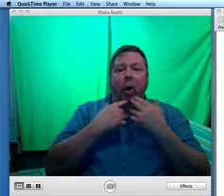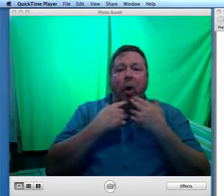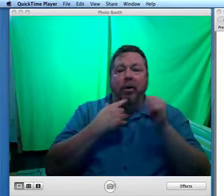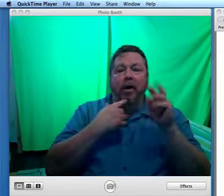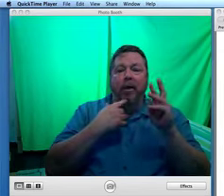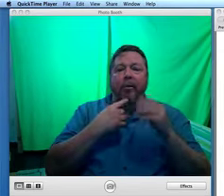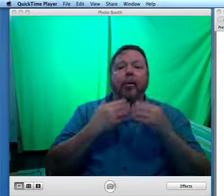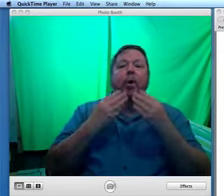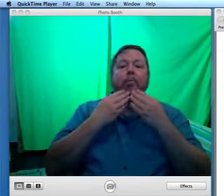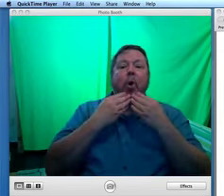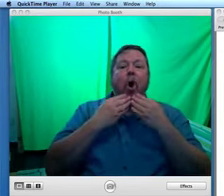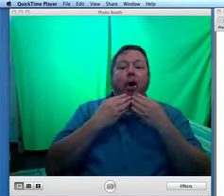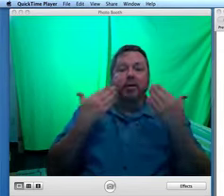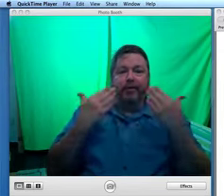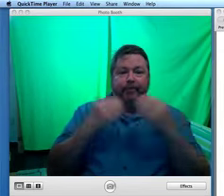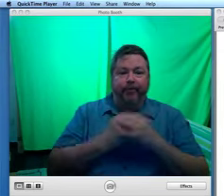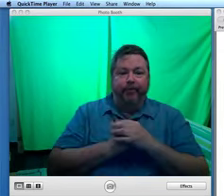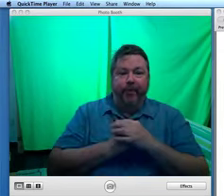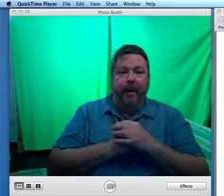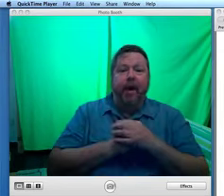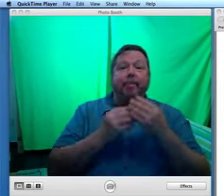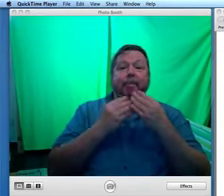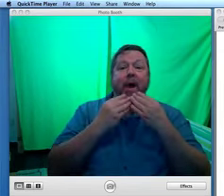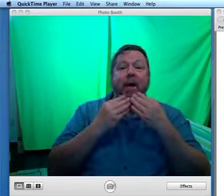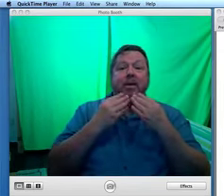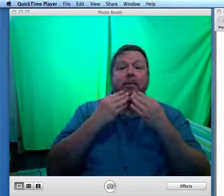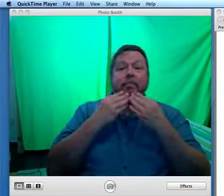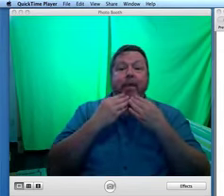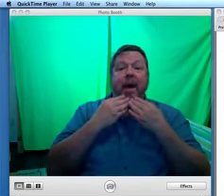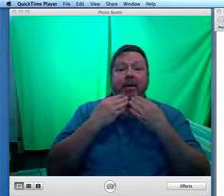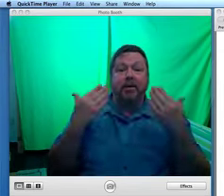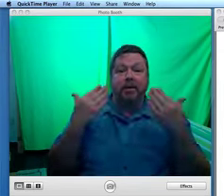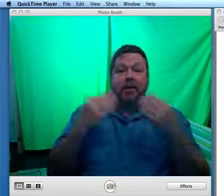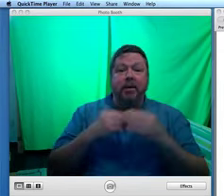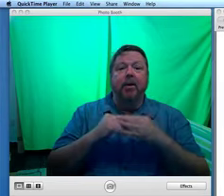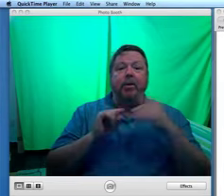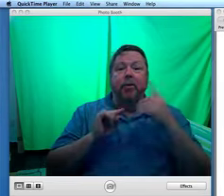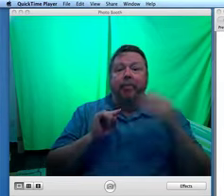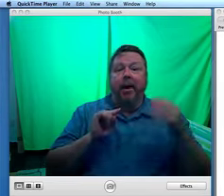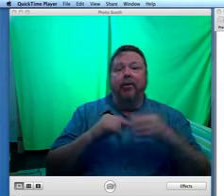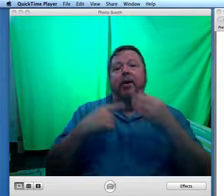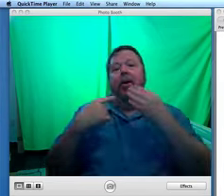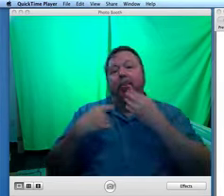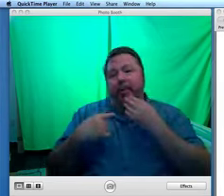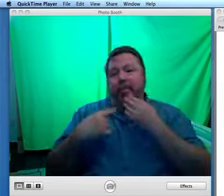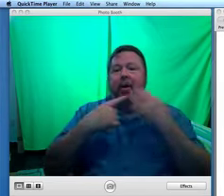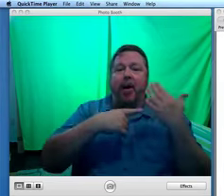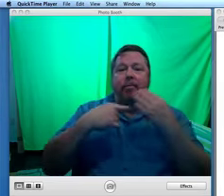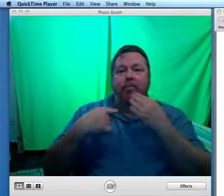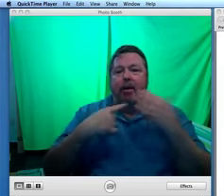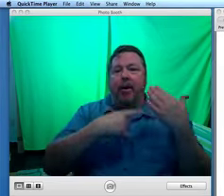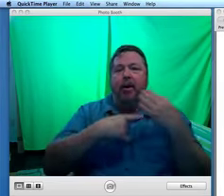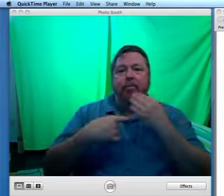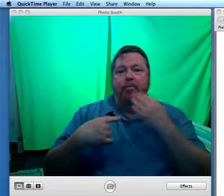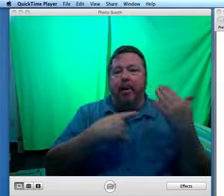an A-W. Bought. Bet. Notice the pattern.